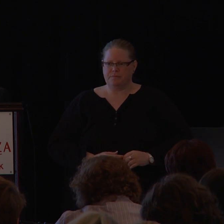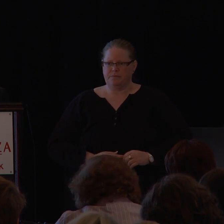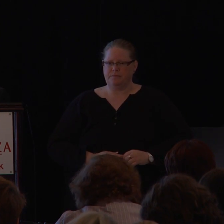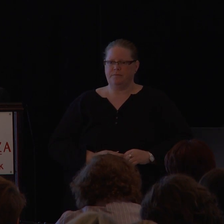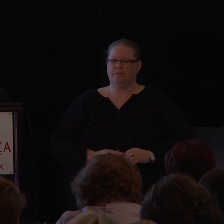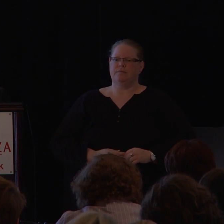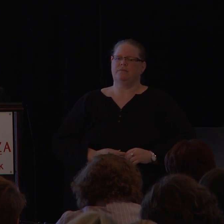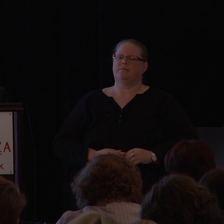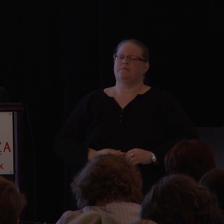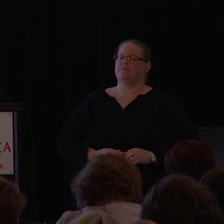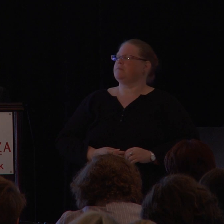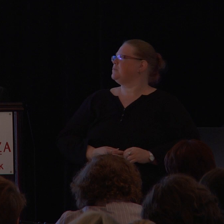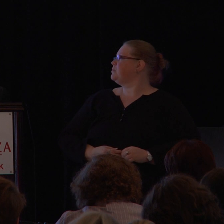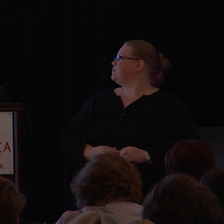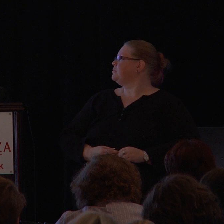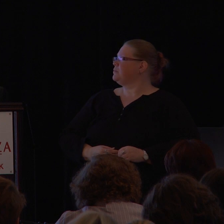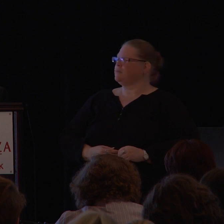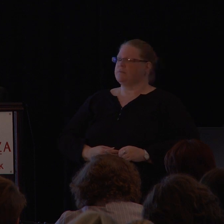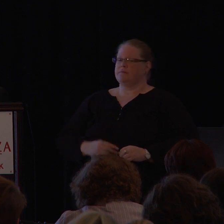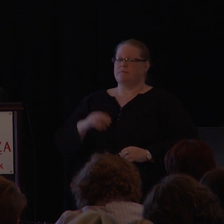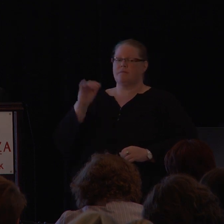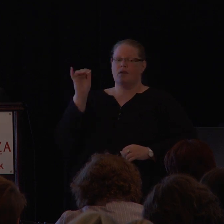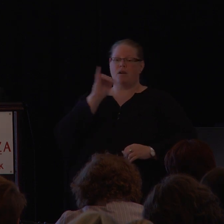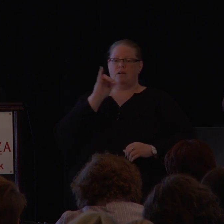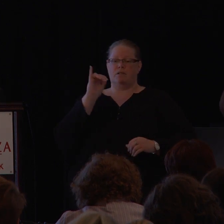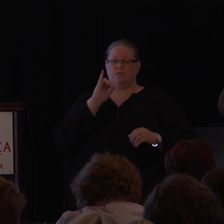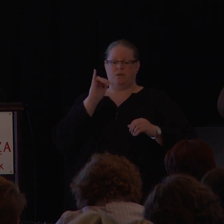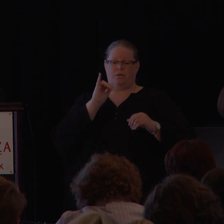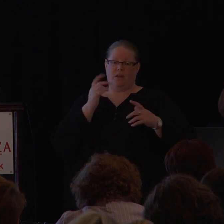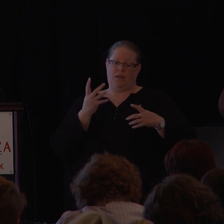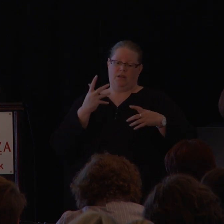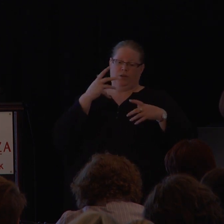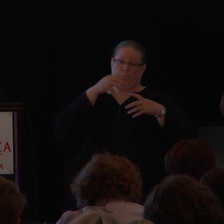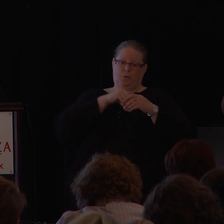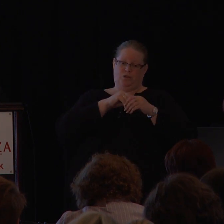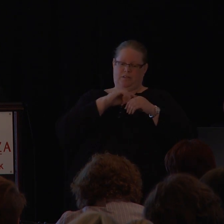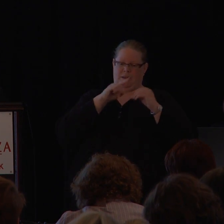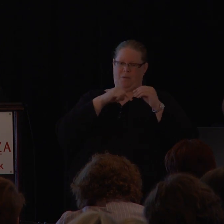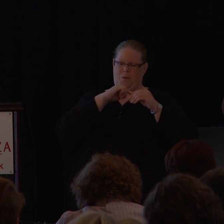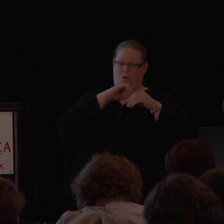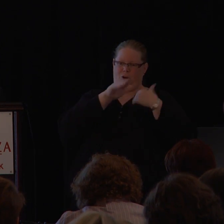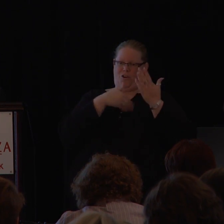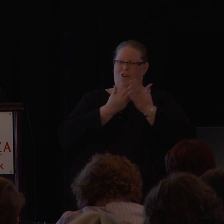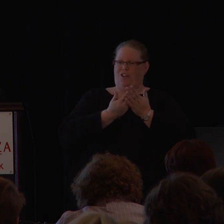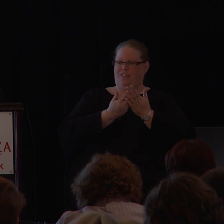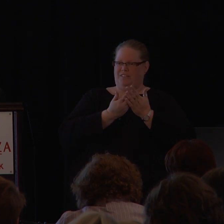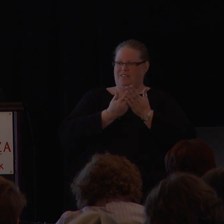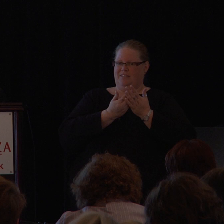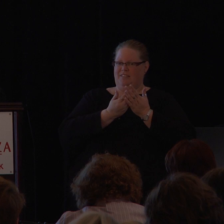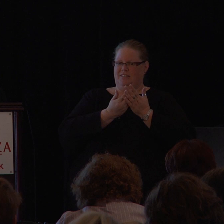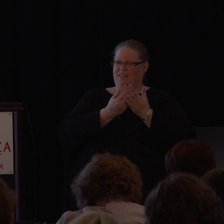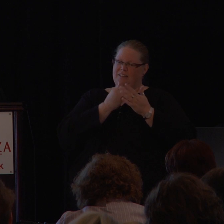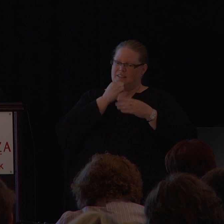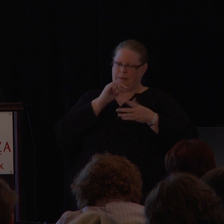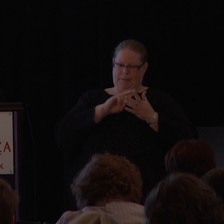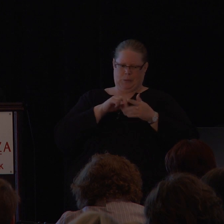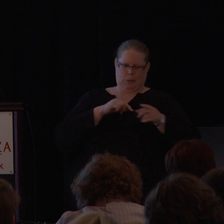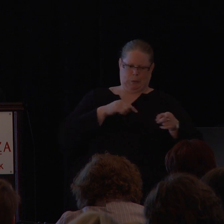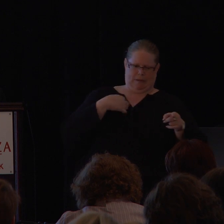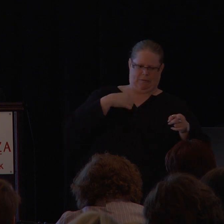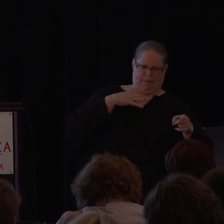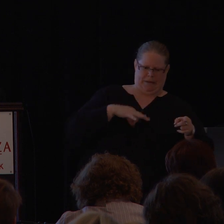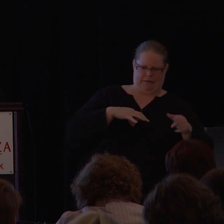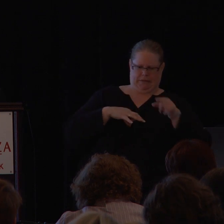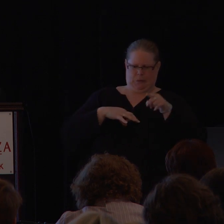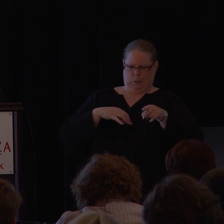slide is that, and other people have said this, inclusion is about all. It's not about giving benefits or protection to